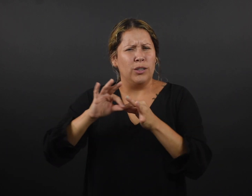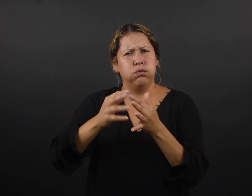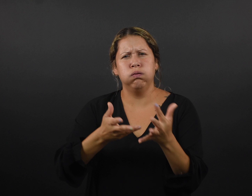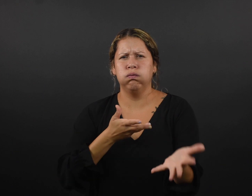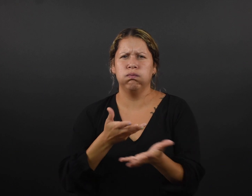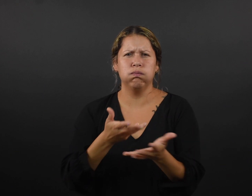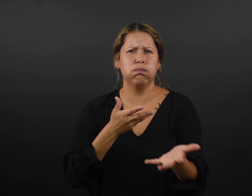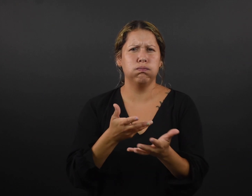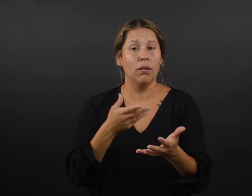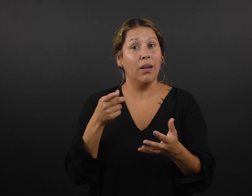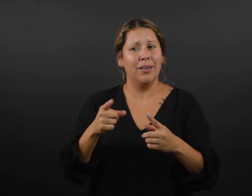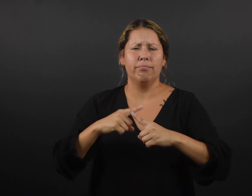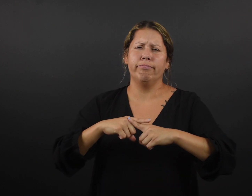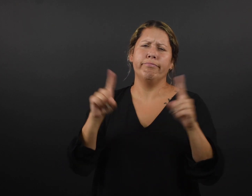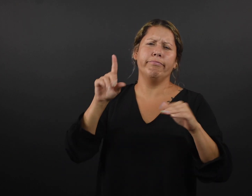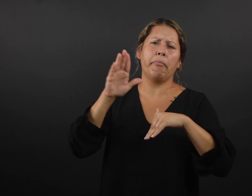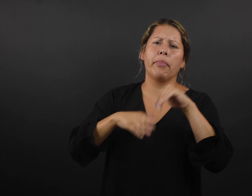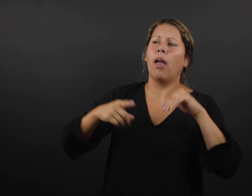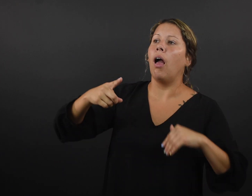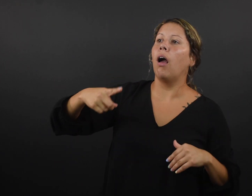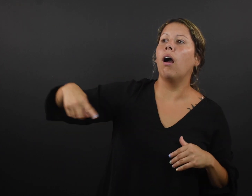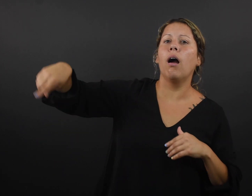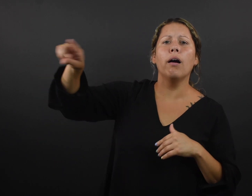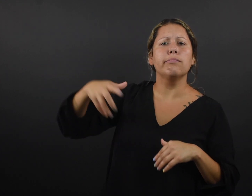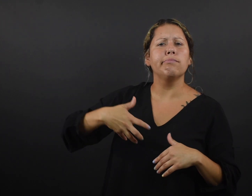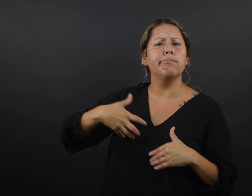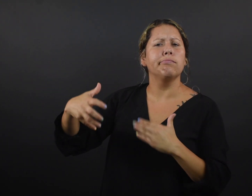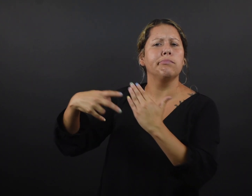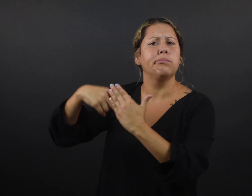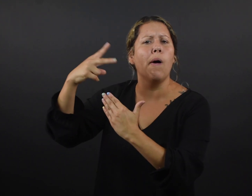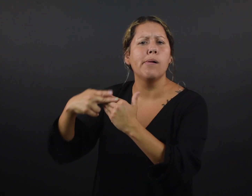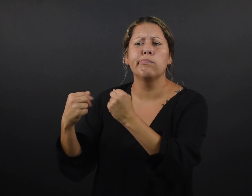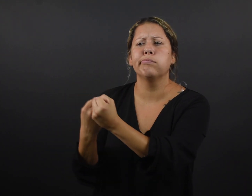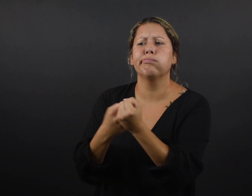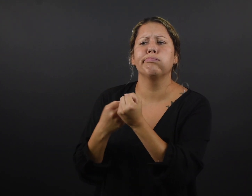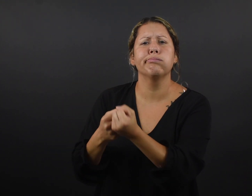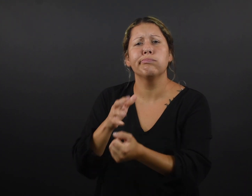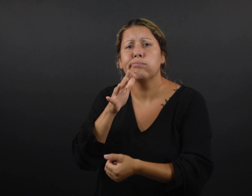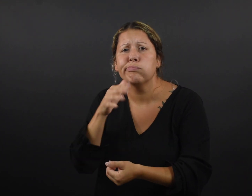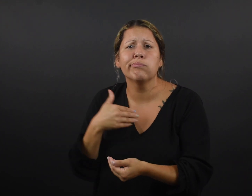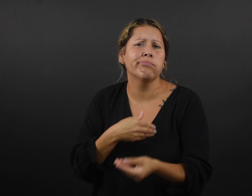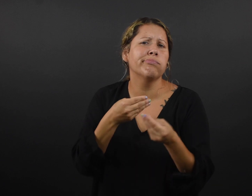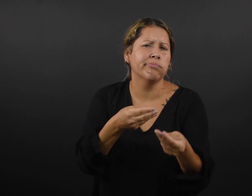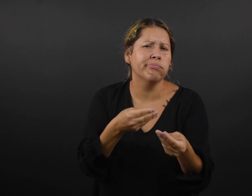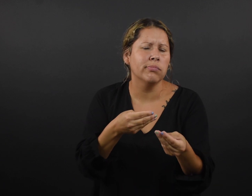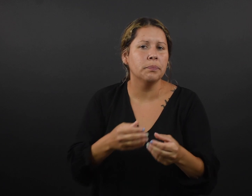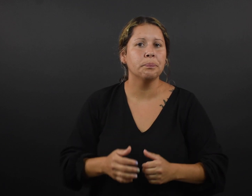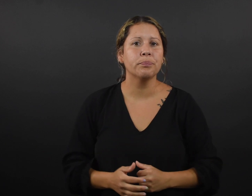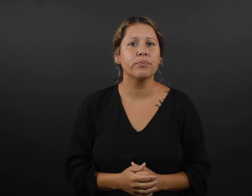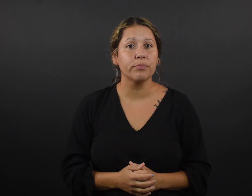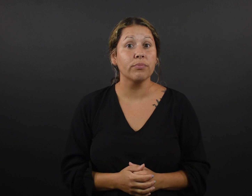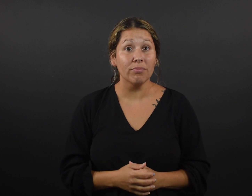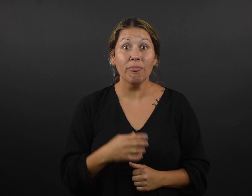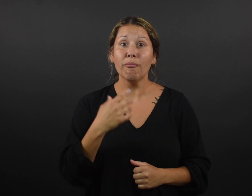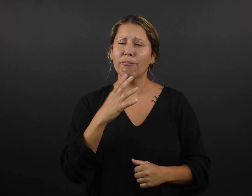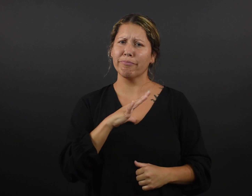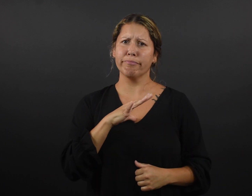For her, storytelling is cultural, in essence, approachable, and very different